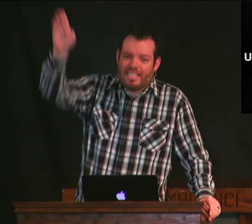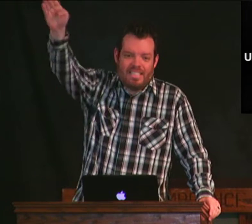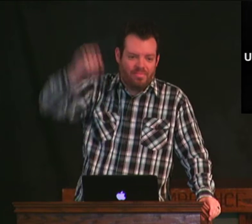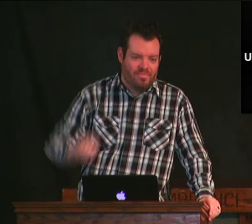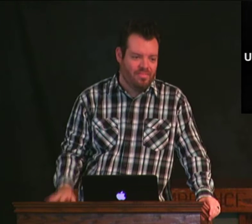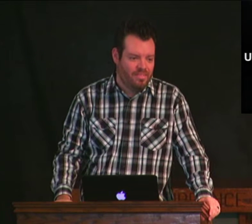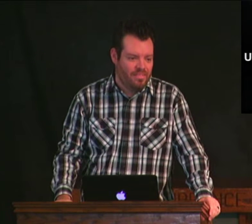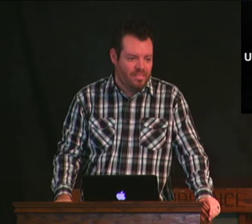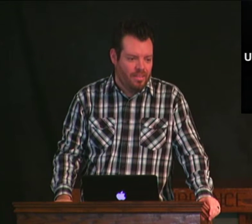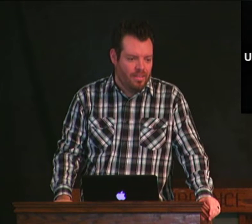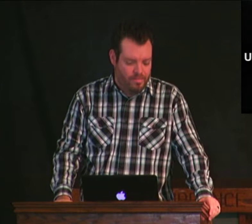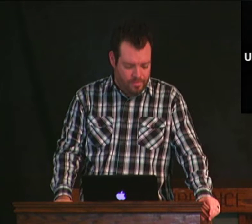him.